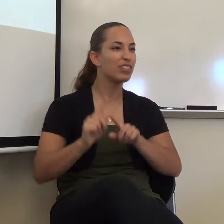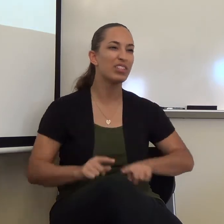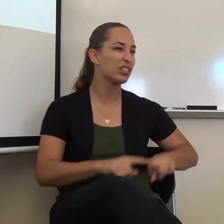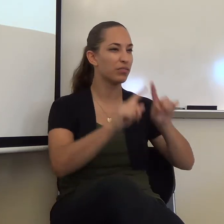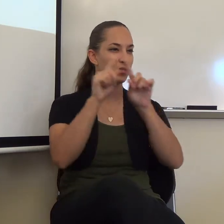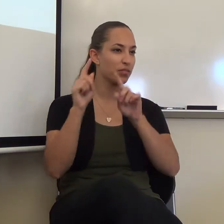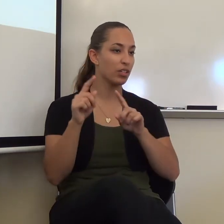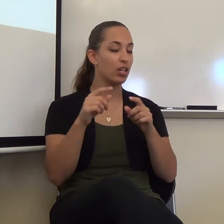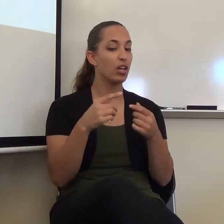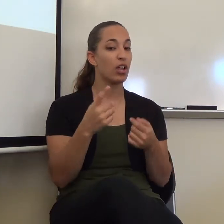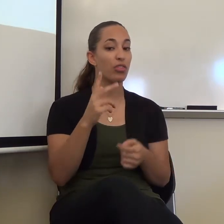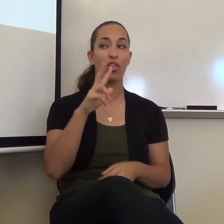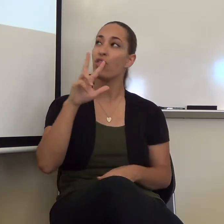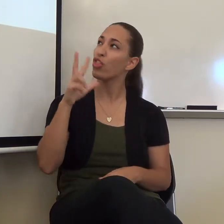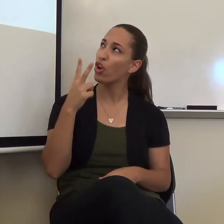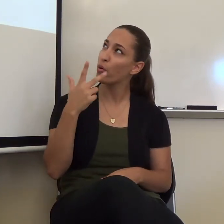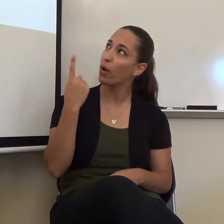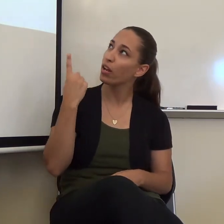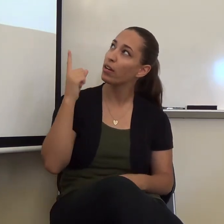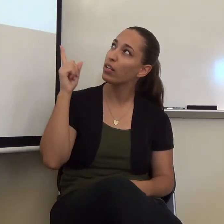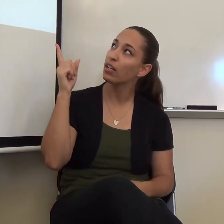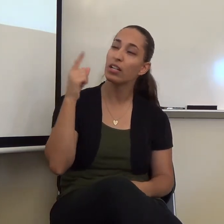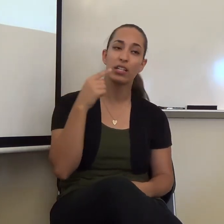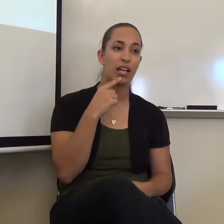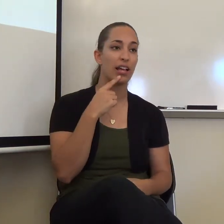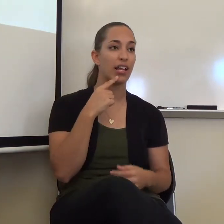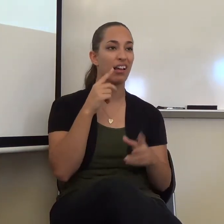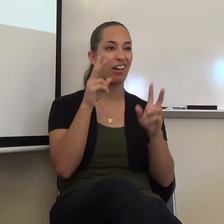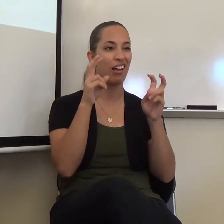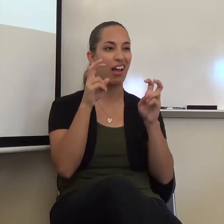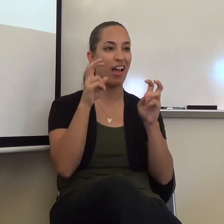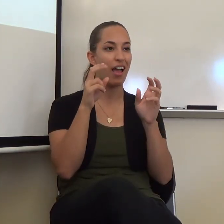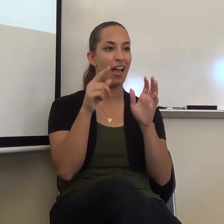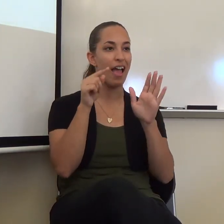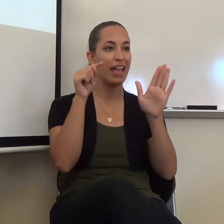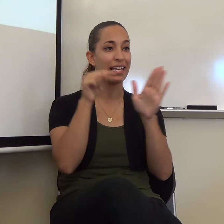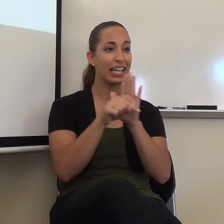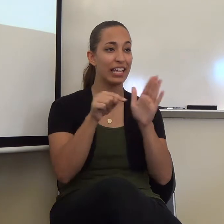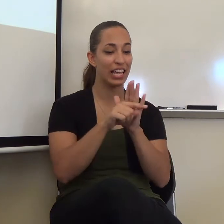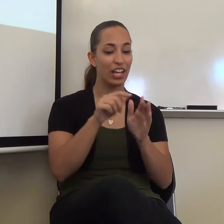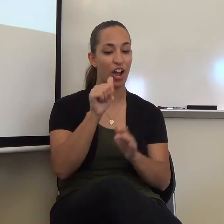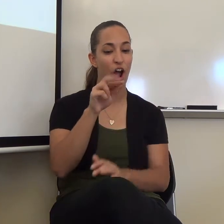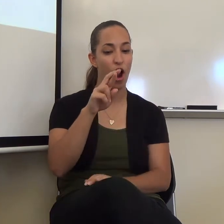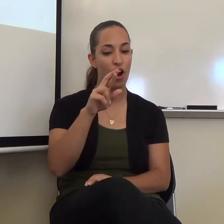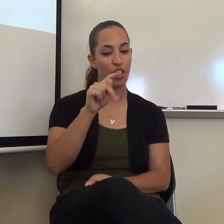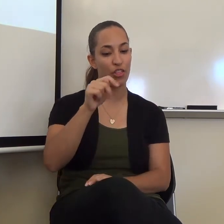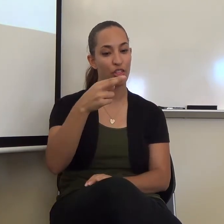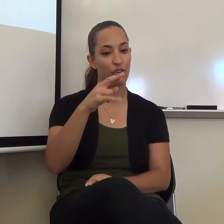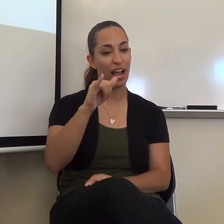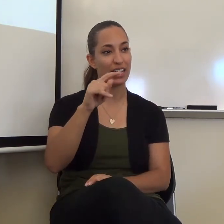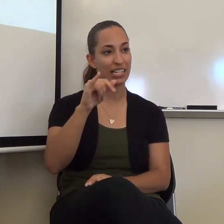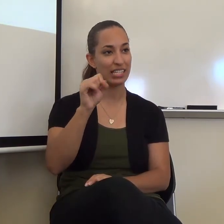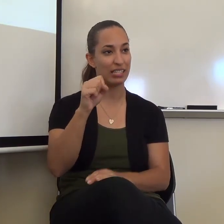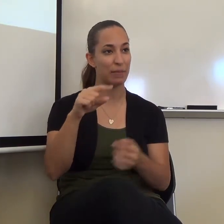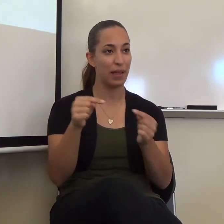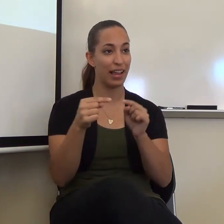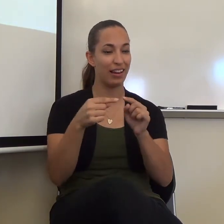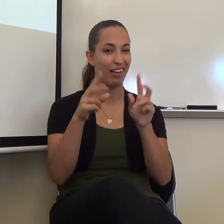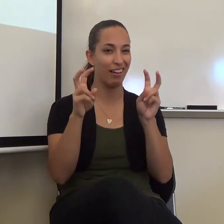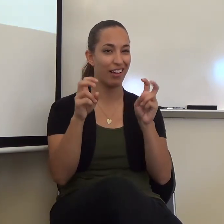necessarily, is killing arthritis pain necessarily life-saving? For the main idea, I put snake venom can be deadly, but it's